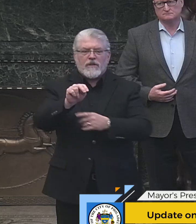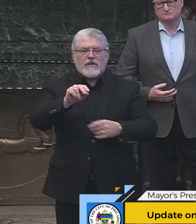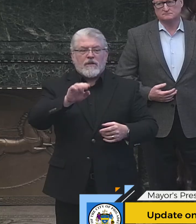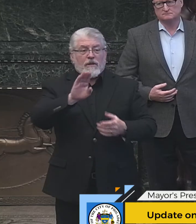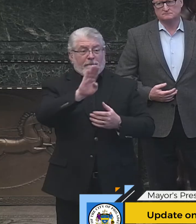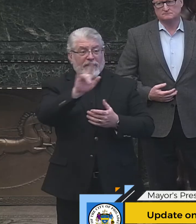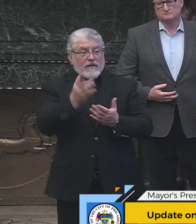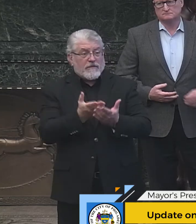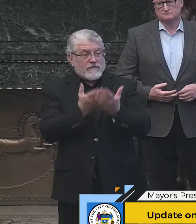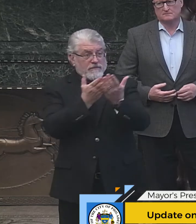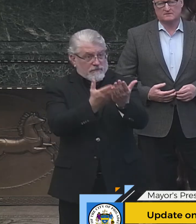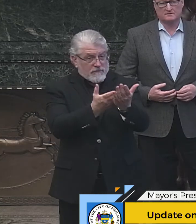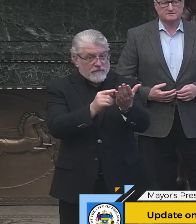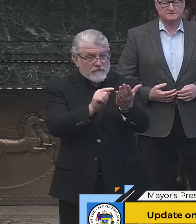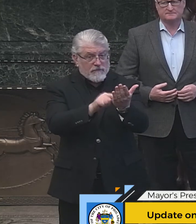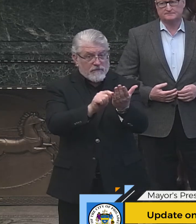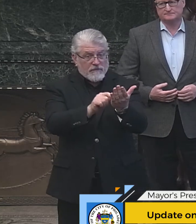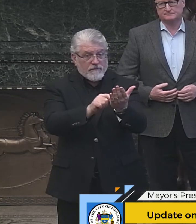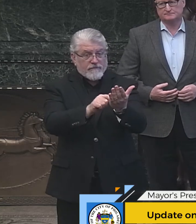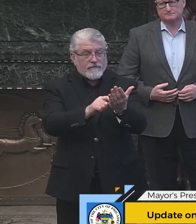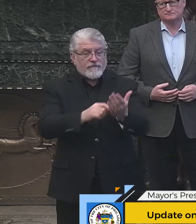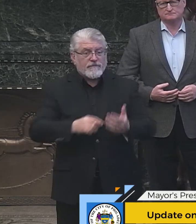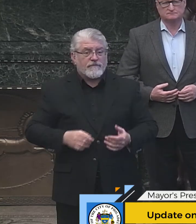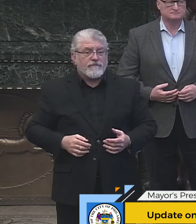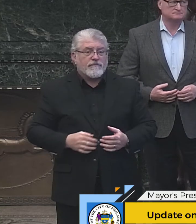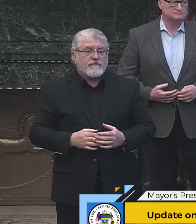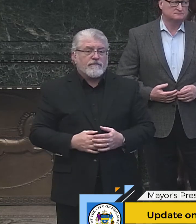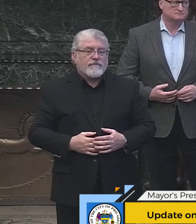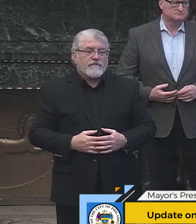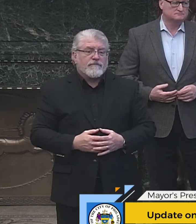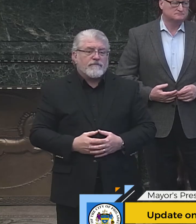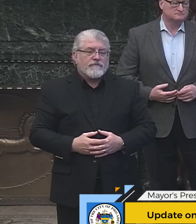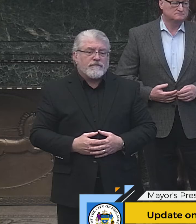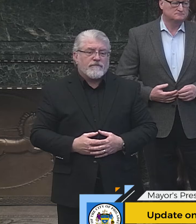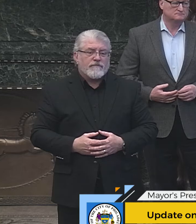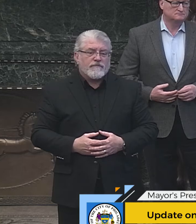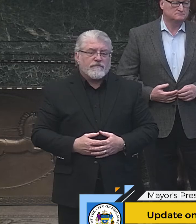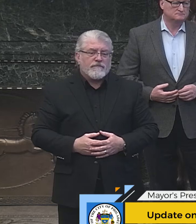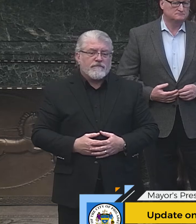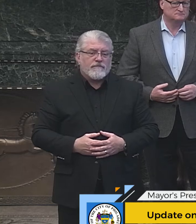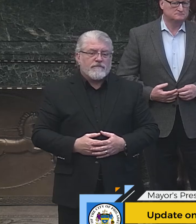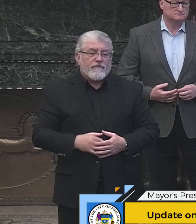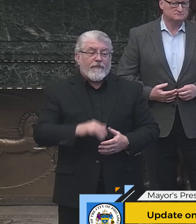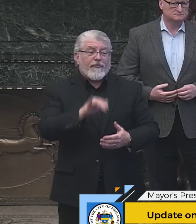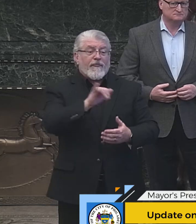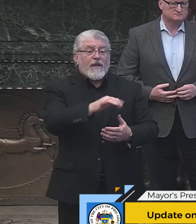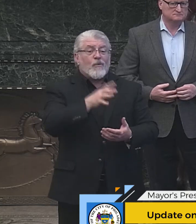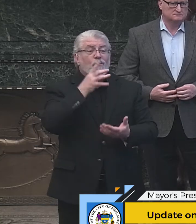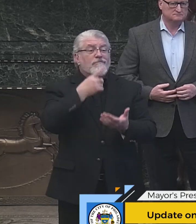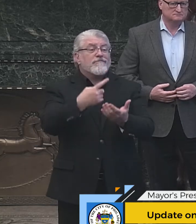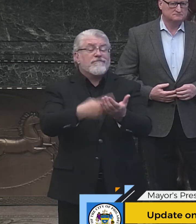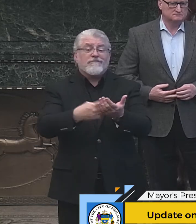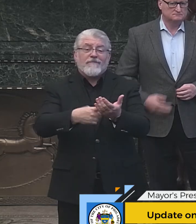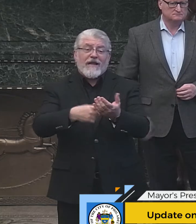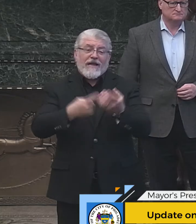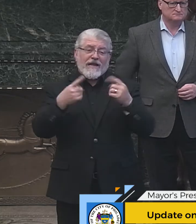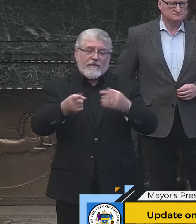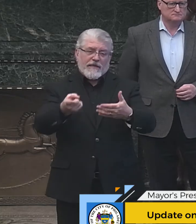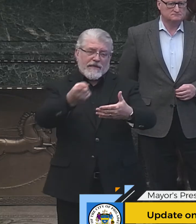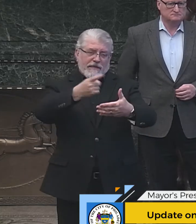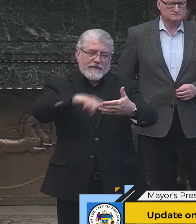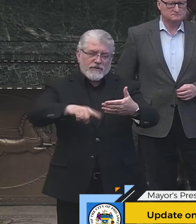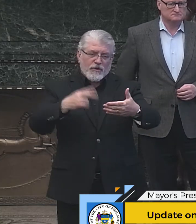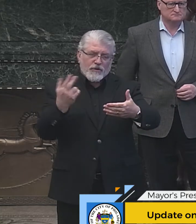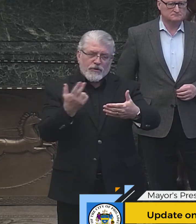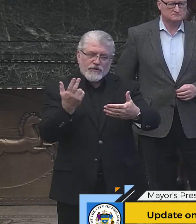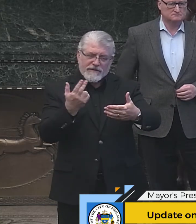done on Thursday, I believe, immediately before council session. That hearing will be done